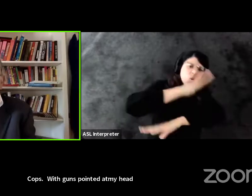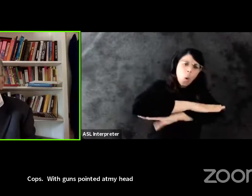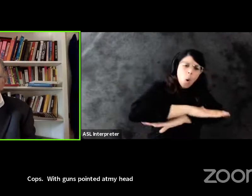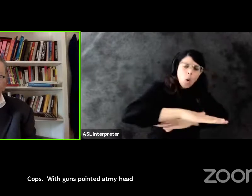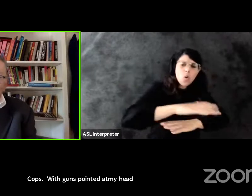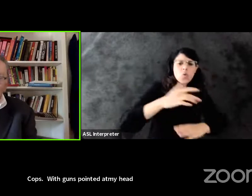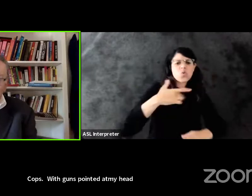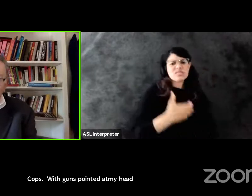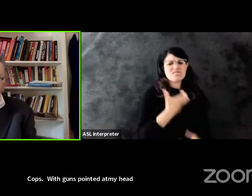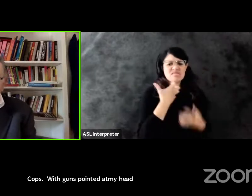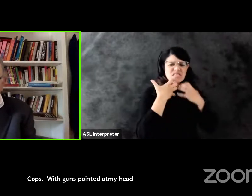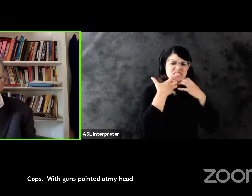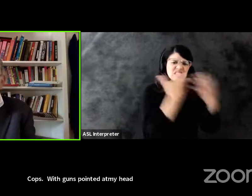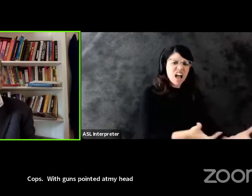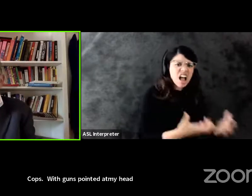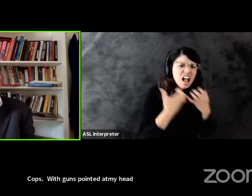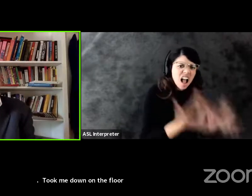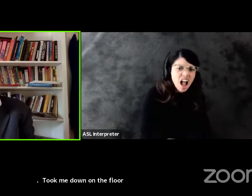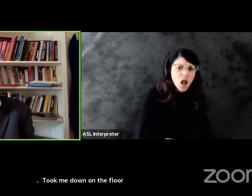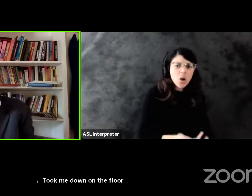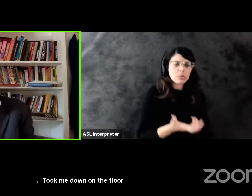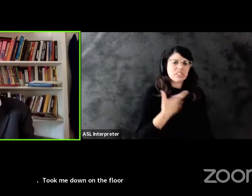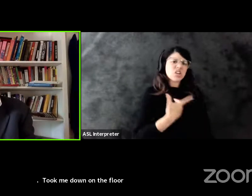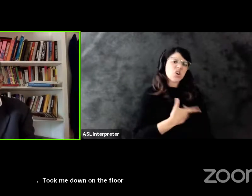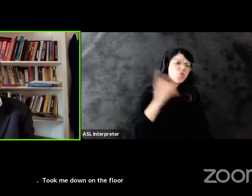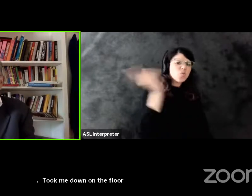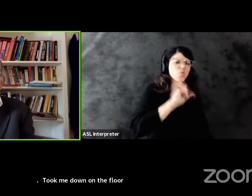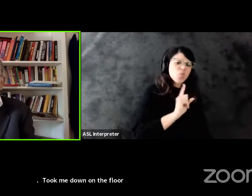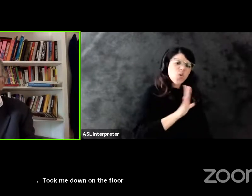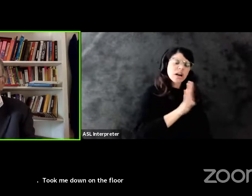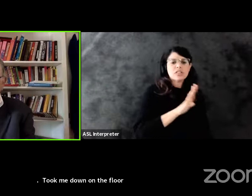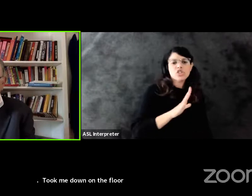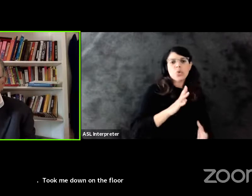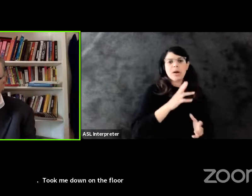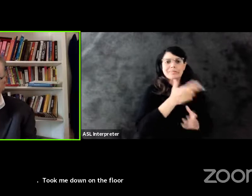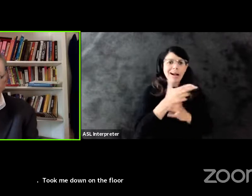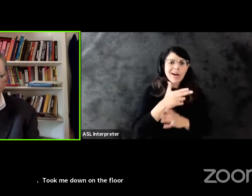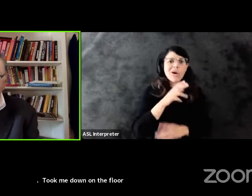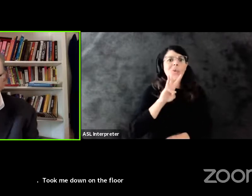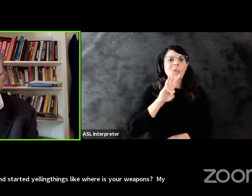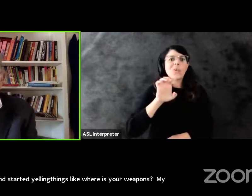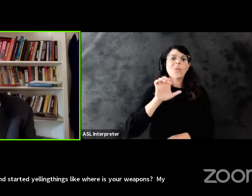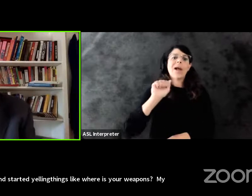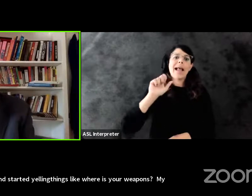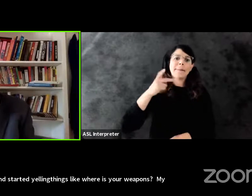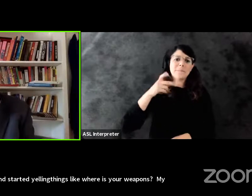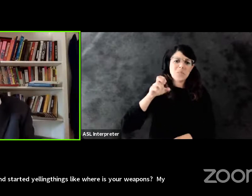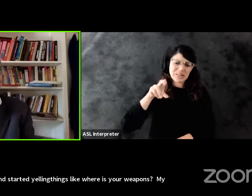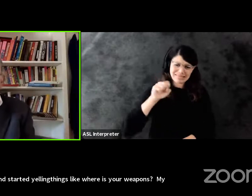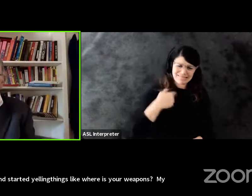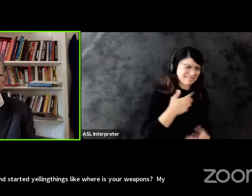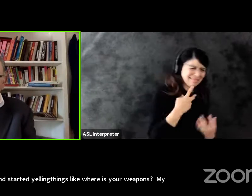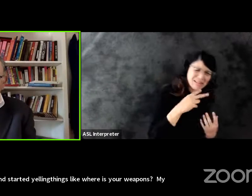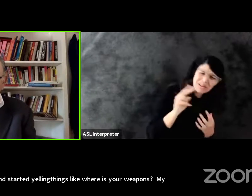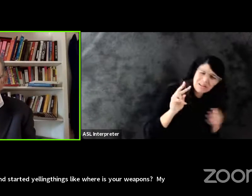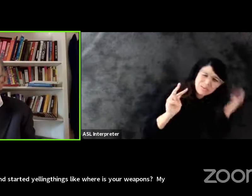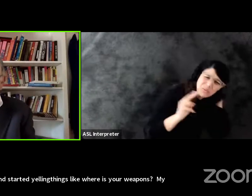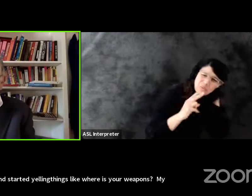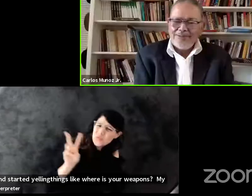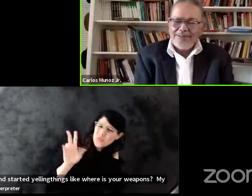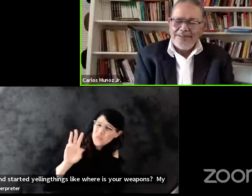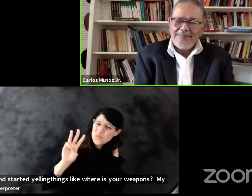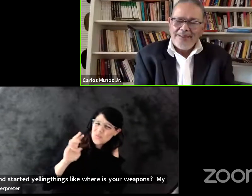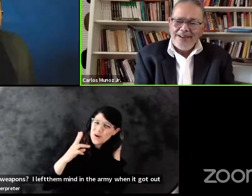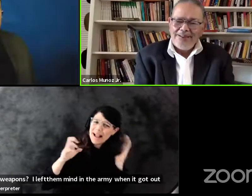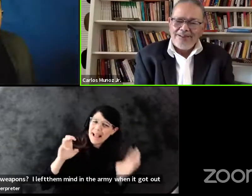okay, where's your weapons? I said, my weapons? I left them behind in the army when I got out of the army, I don't have any weapons.